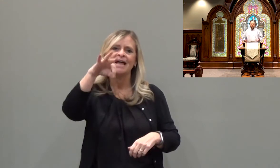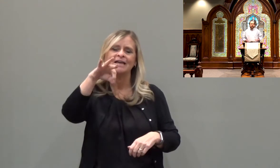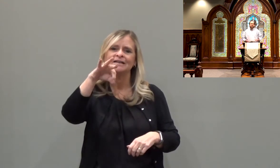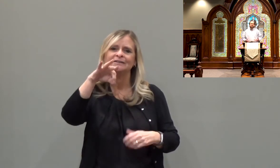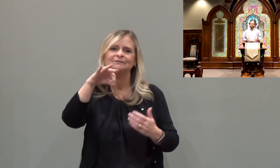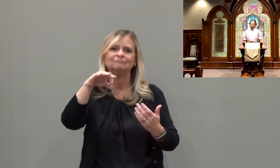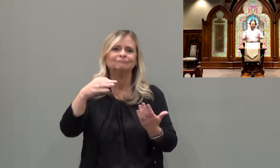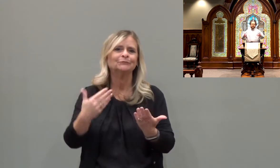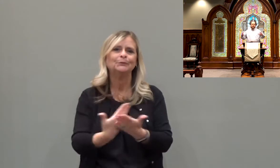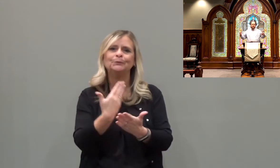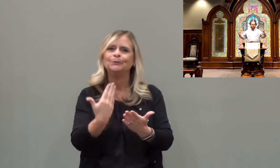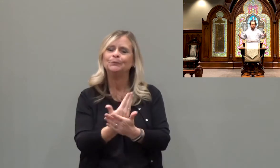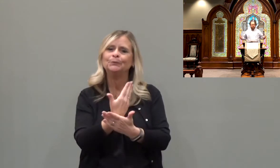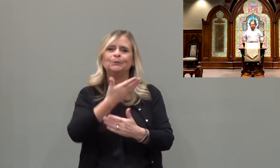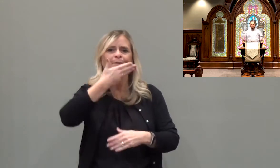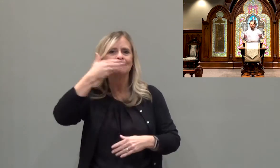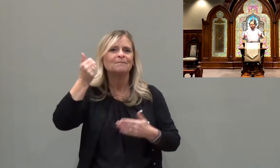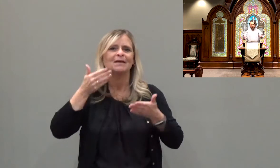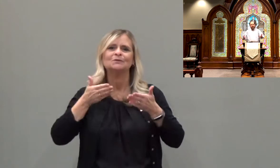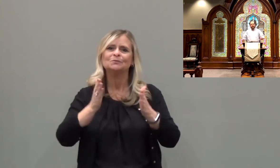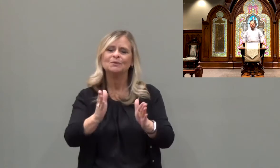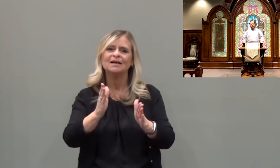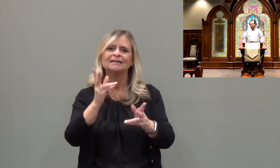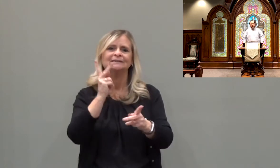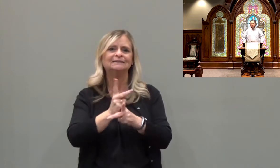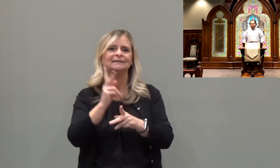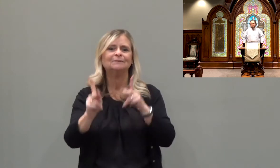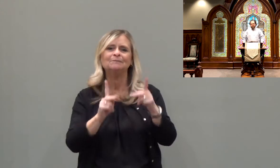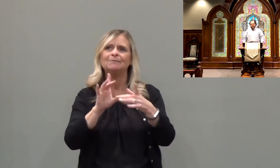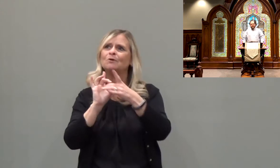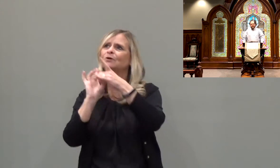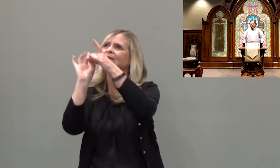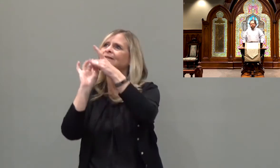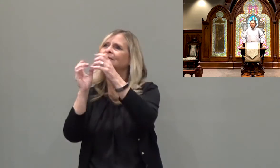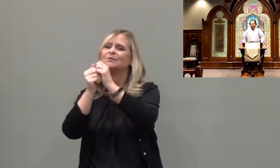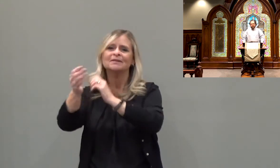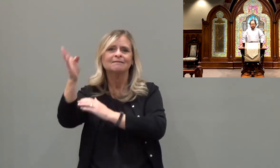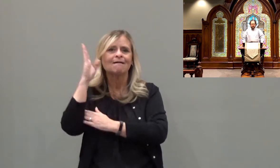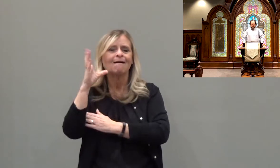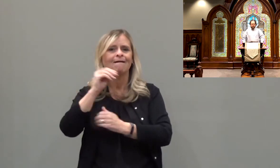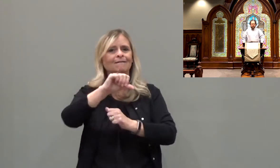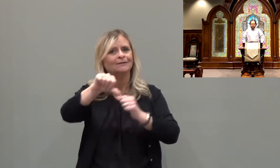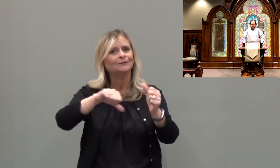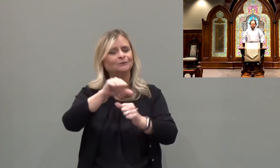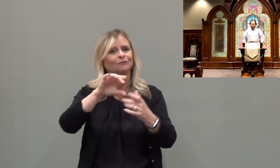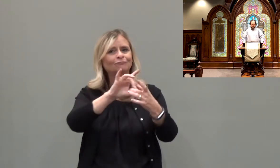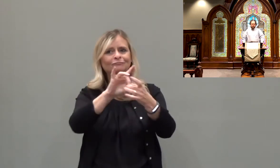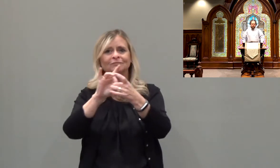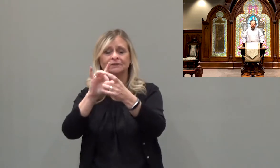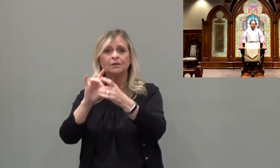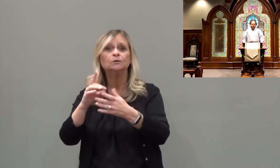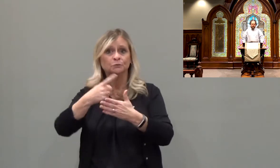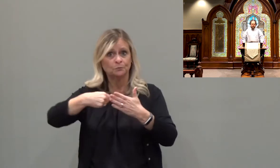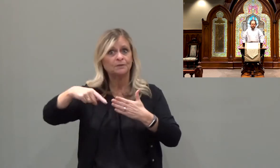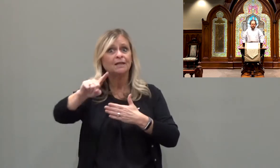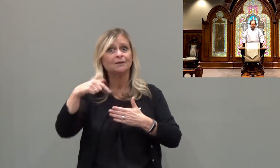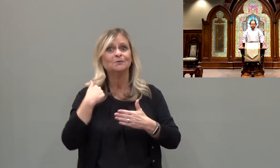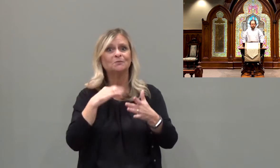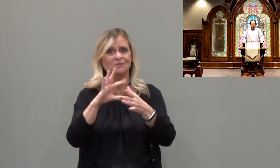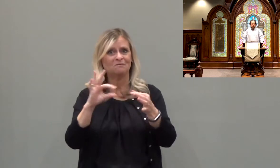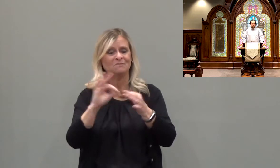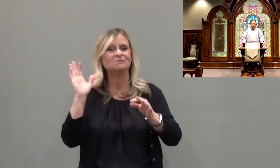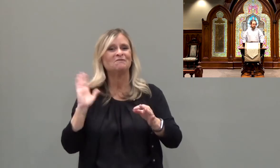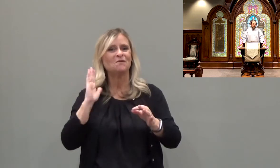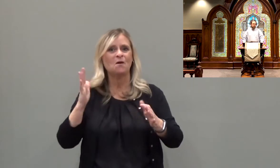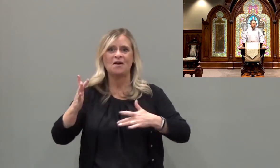the best ways to keep people connected with God and one another. And so next week, as we have mentioned before, we are excited to announce